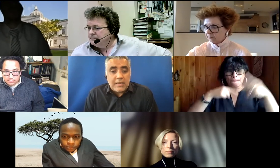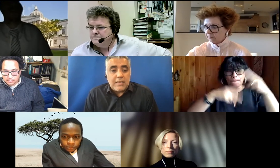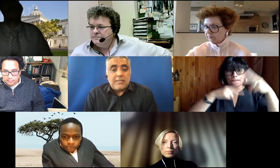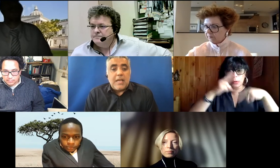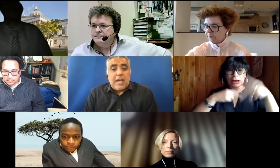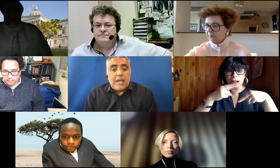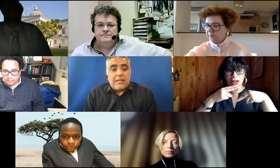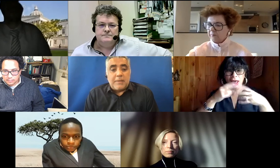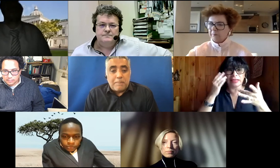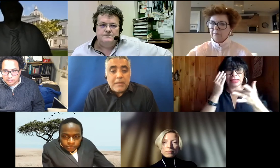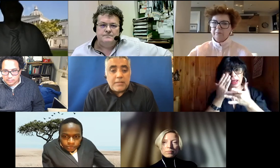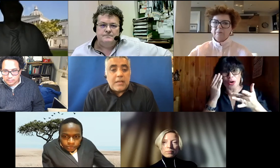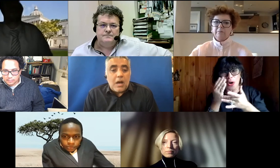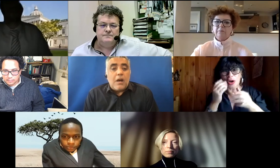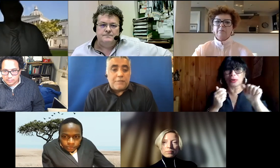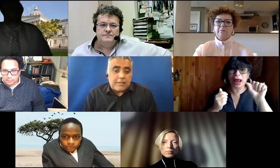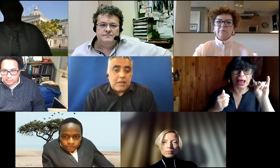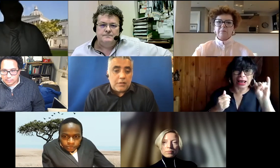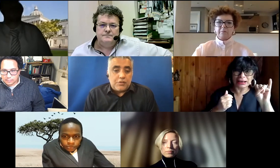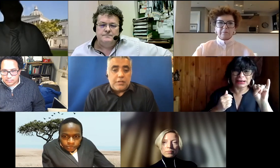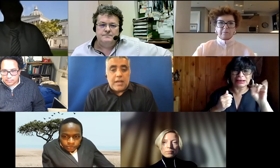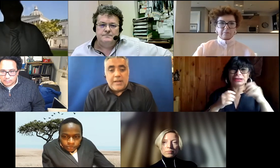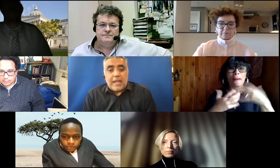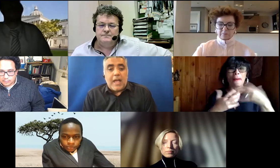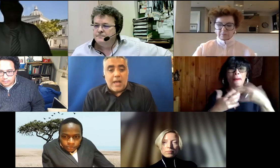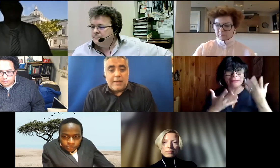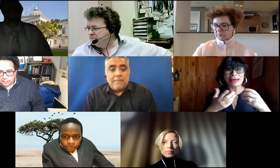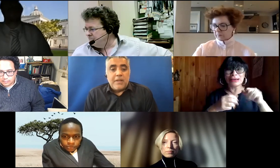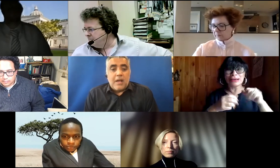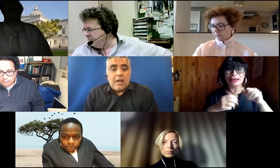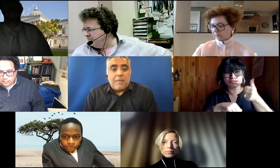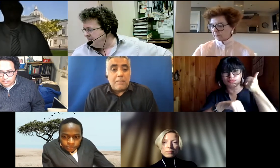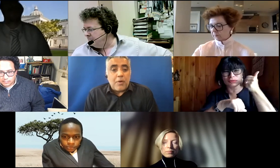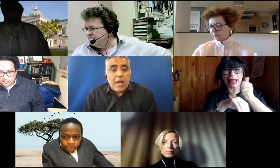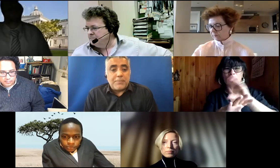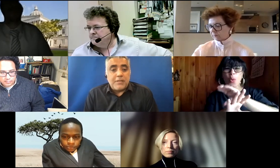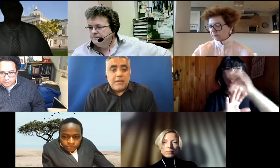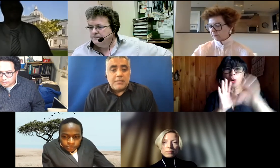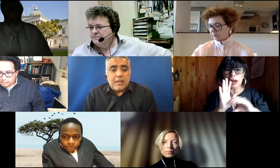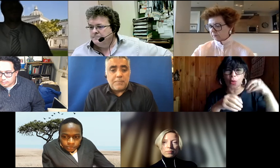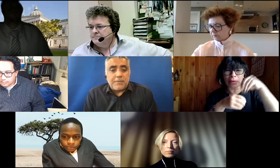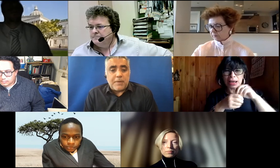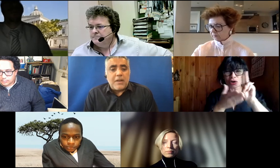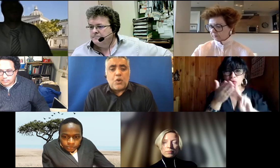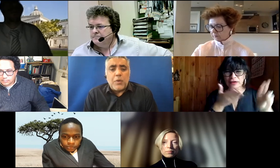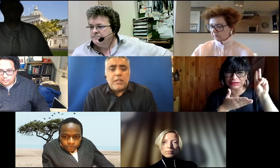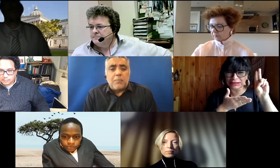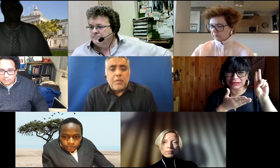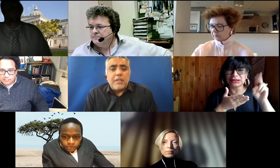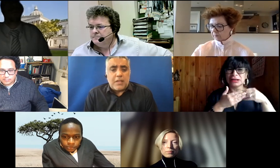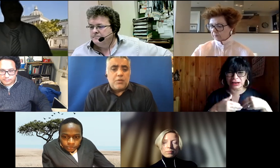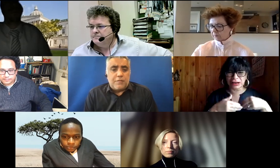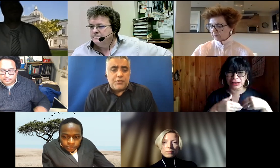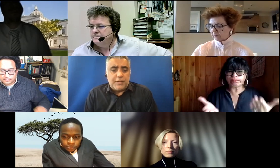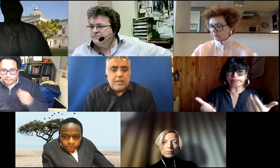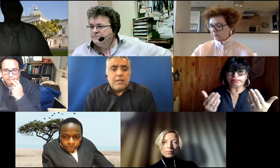design is and the building of technology and AI, and perhaps set up some kind of curriculum within